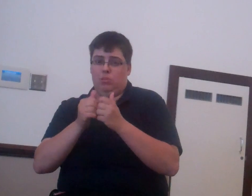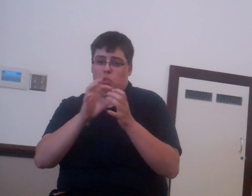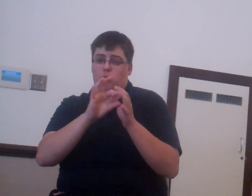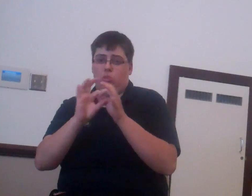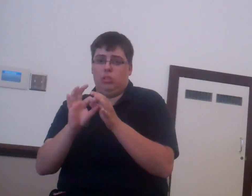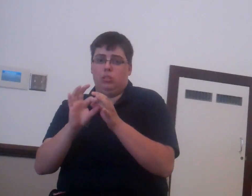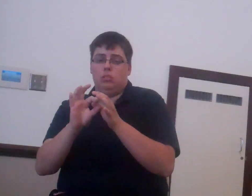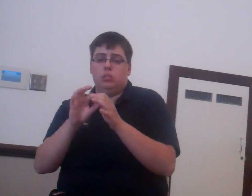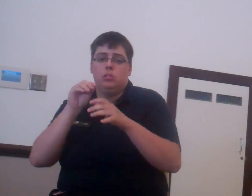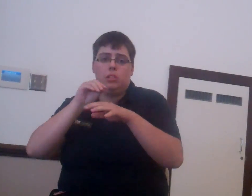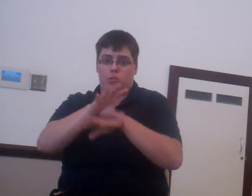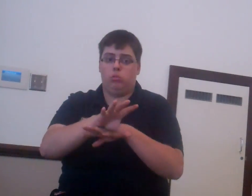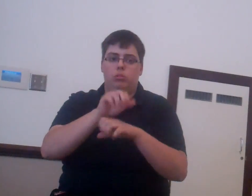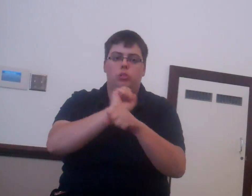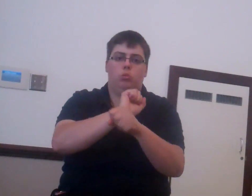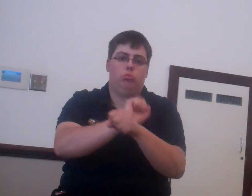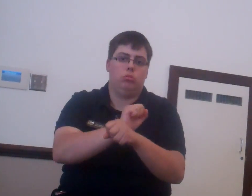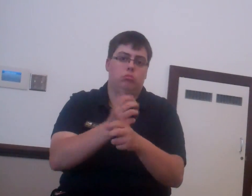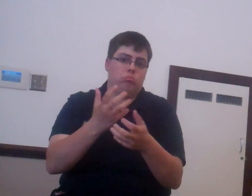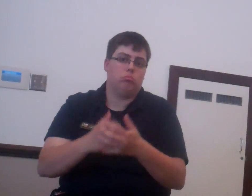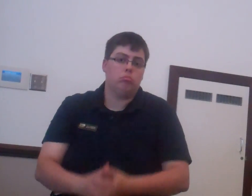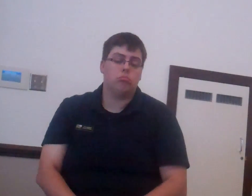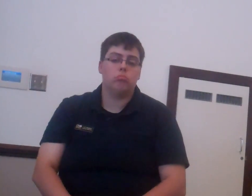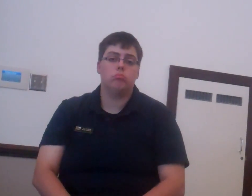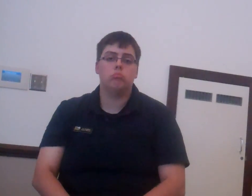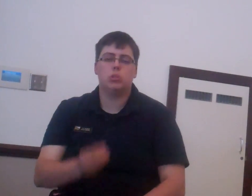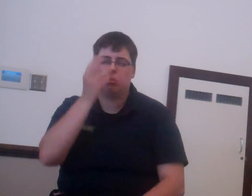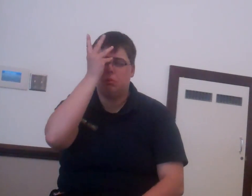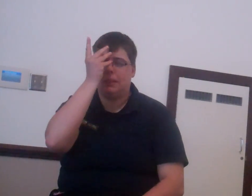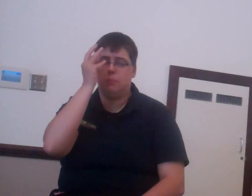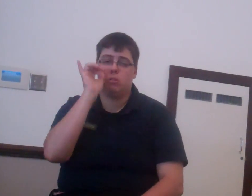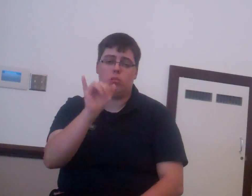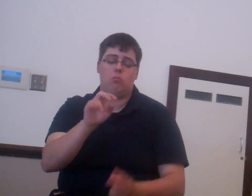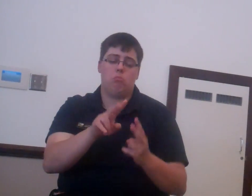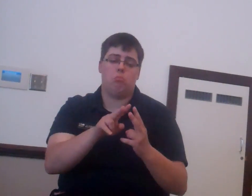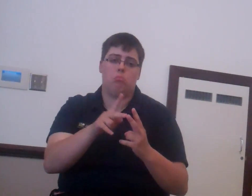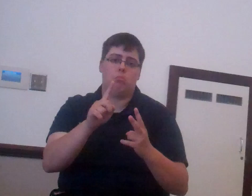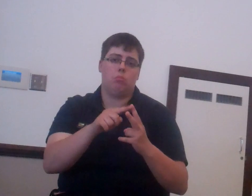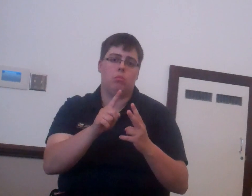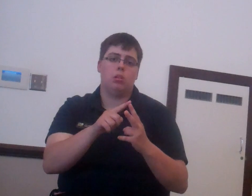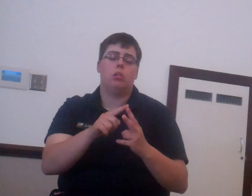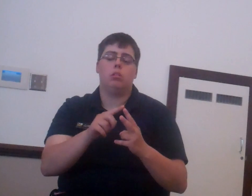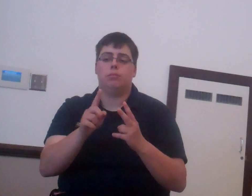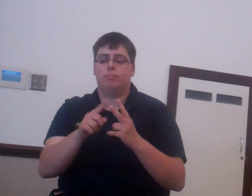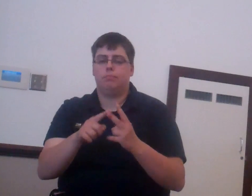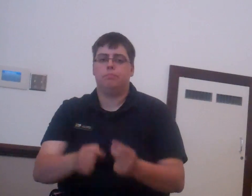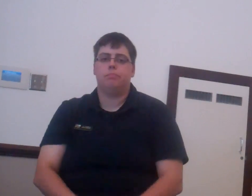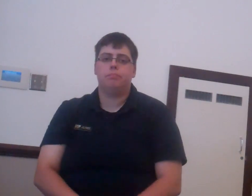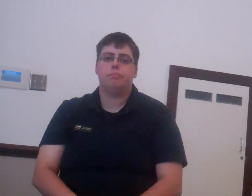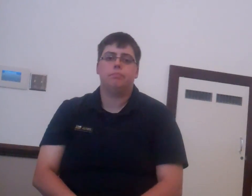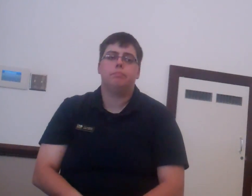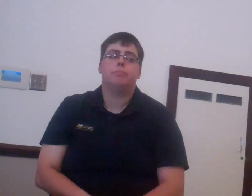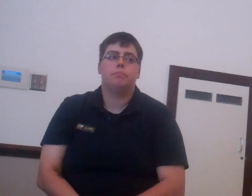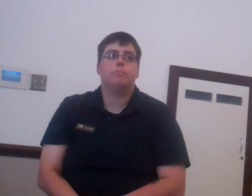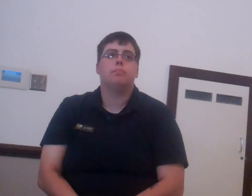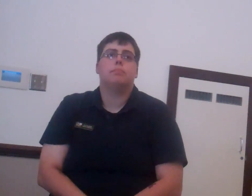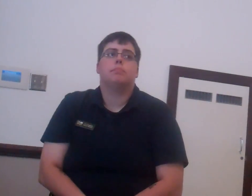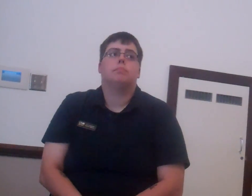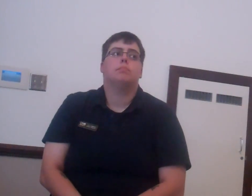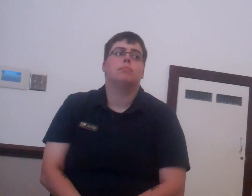How has a good or a bad relationship at work affected your workplace in general? So who